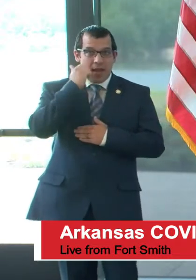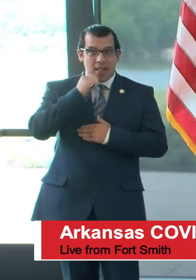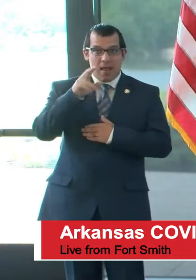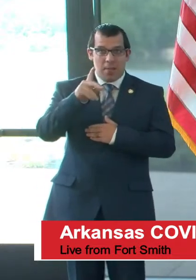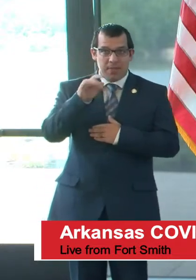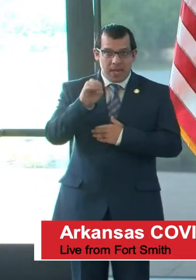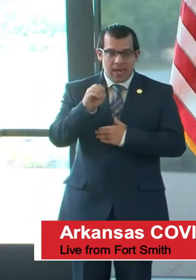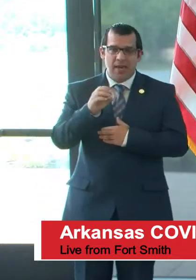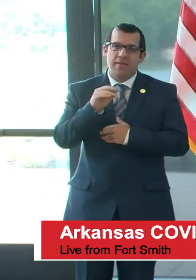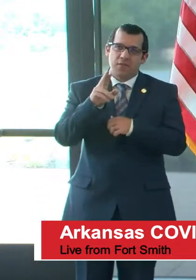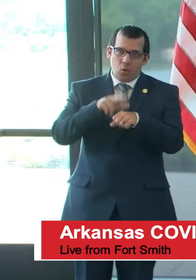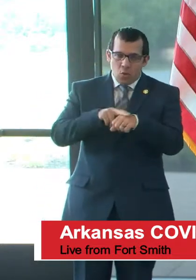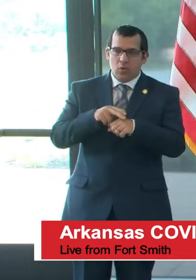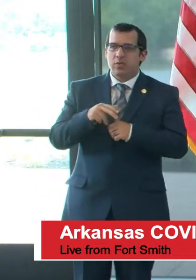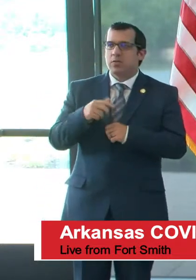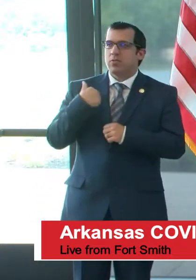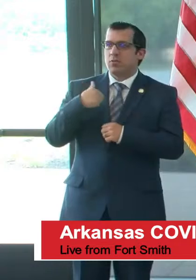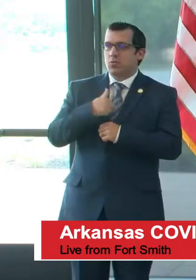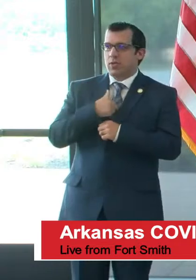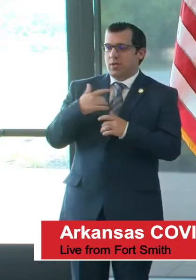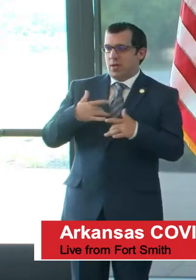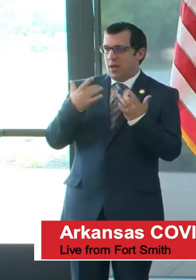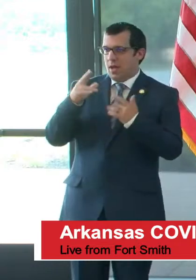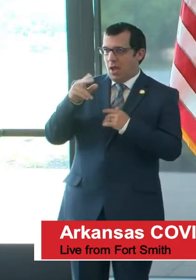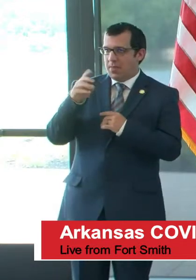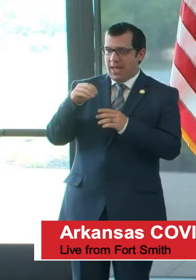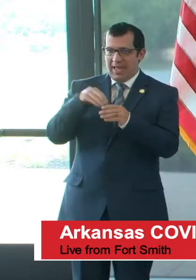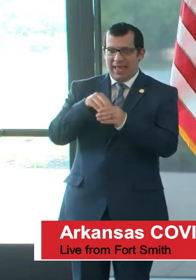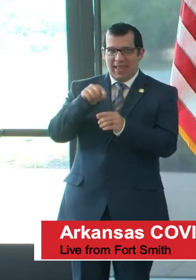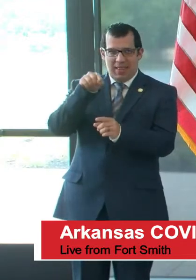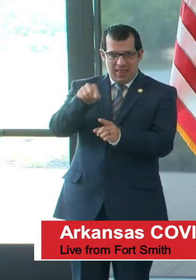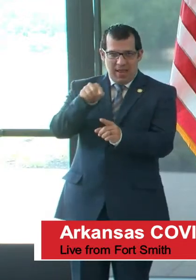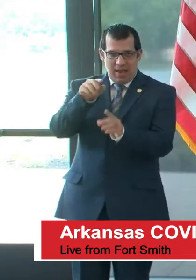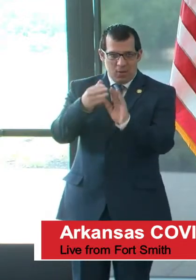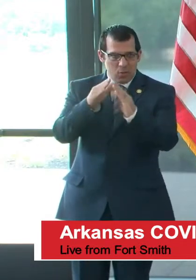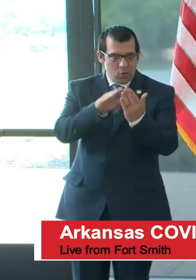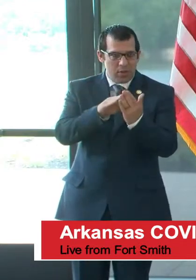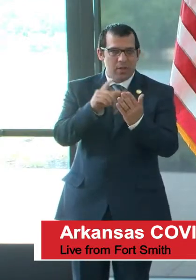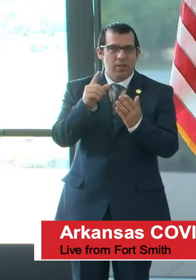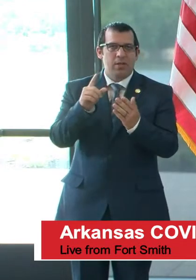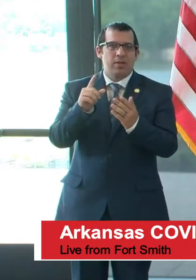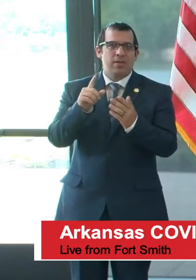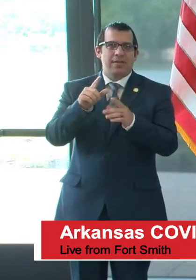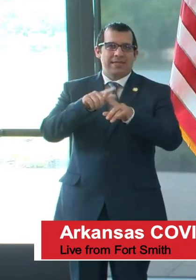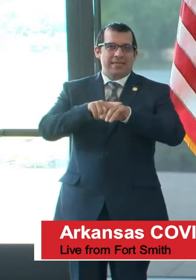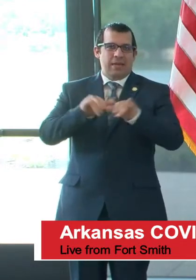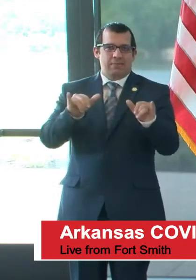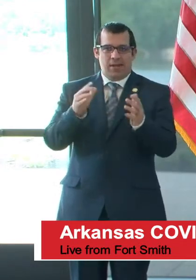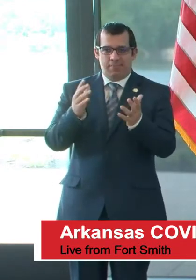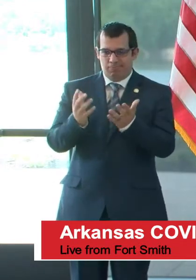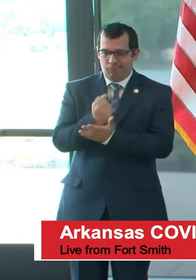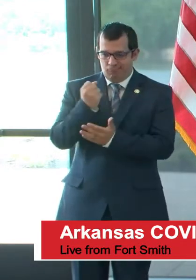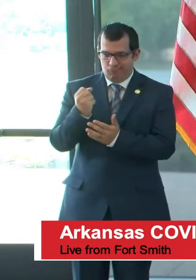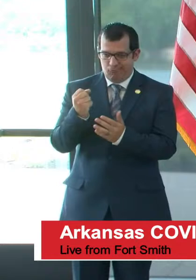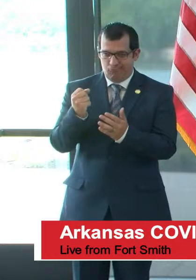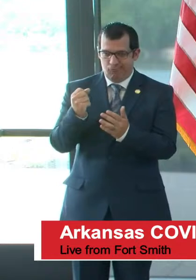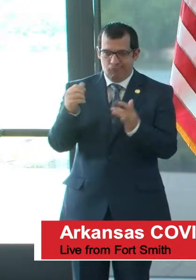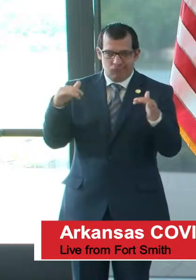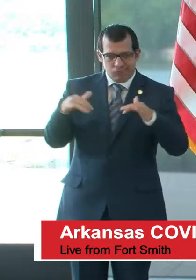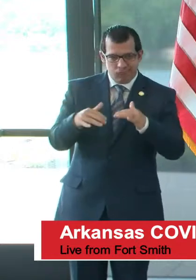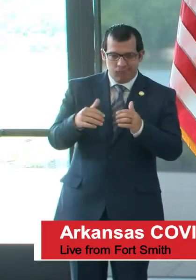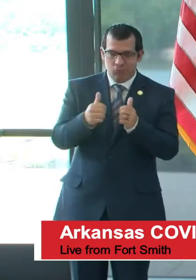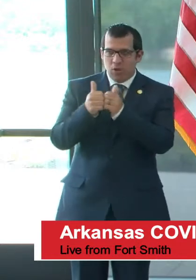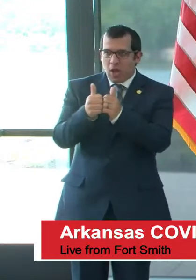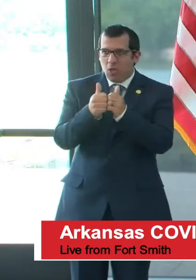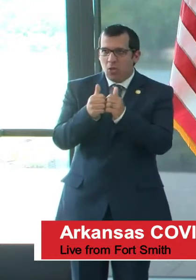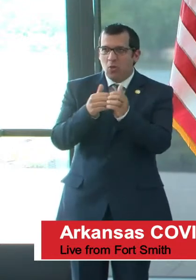update. And of course, when we do a daily update in a community, we also get together with community